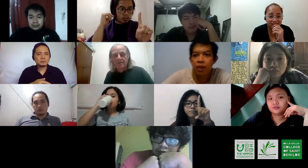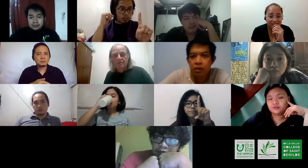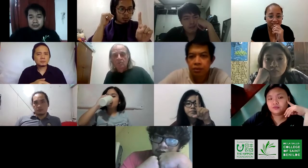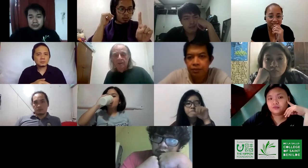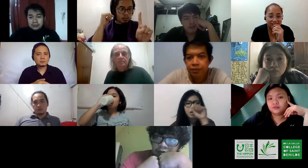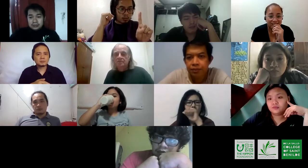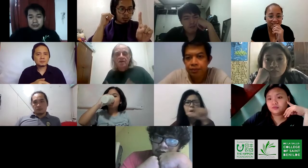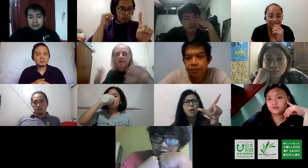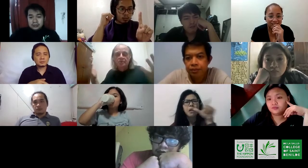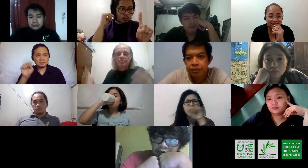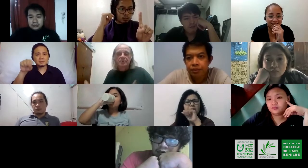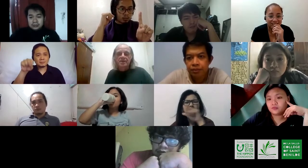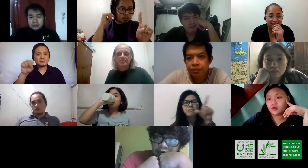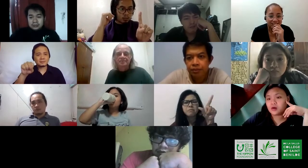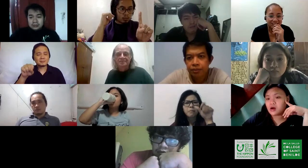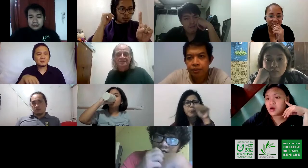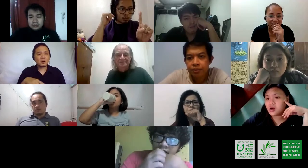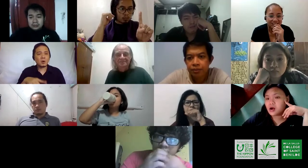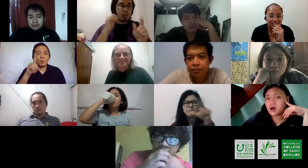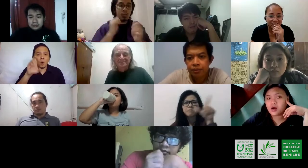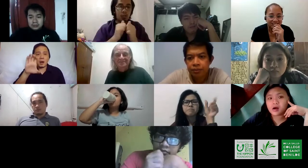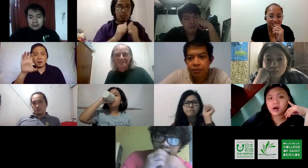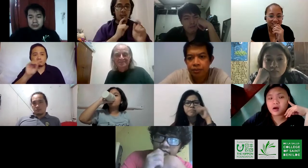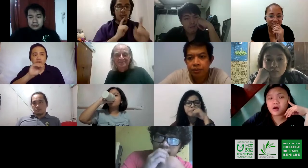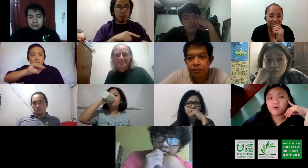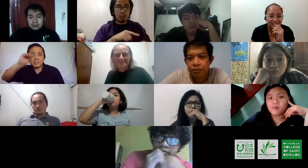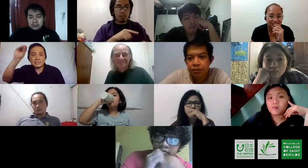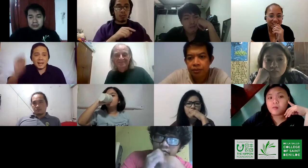One. One, it's 100%.